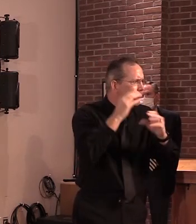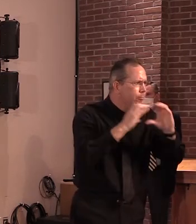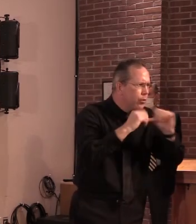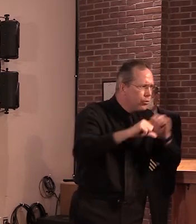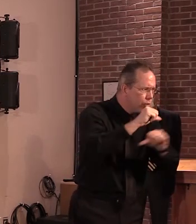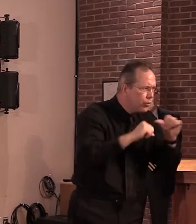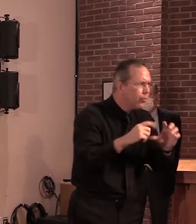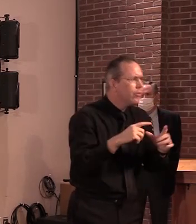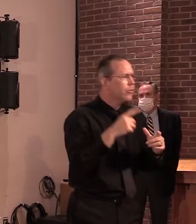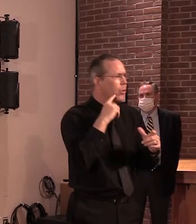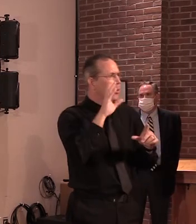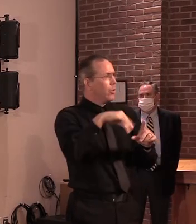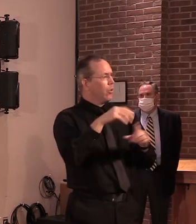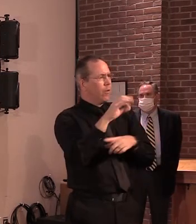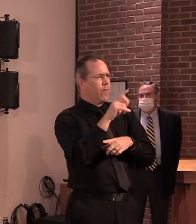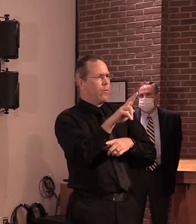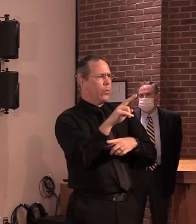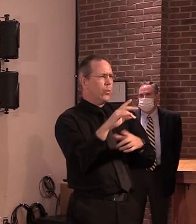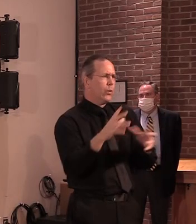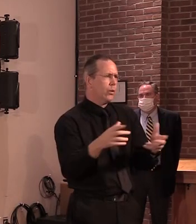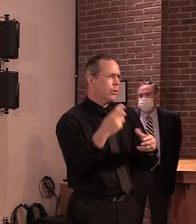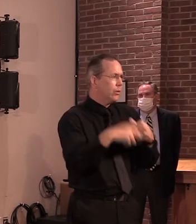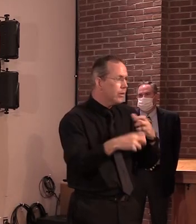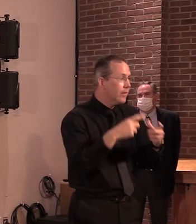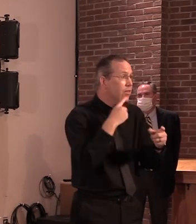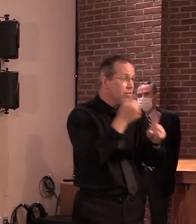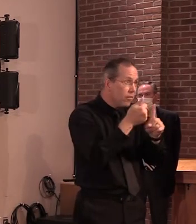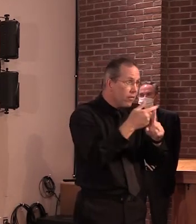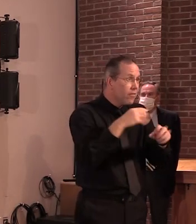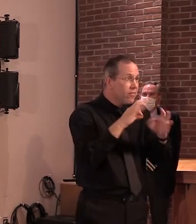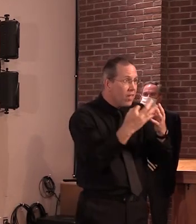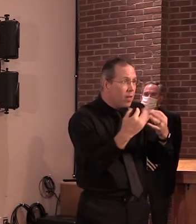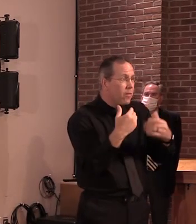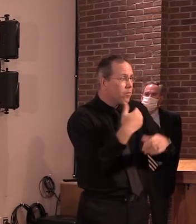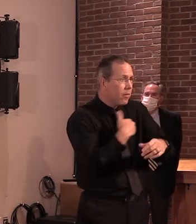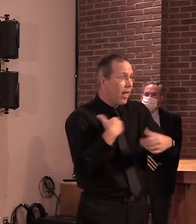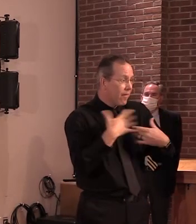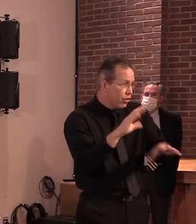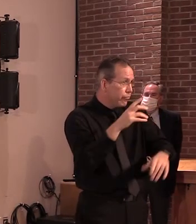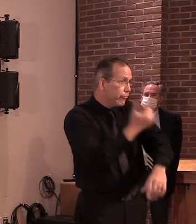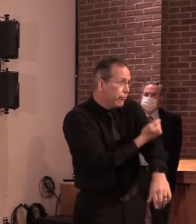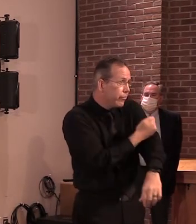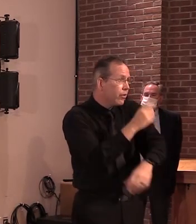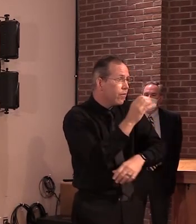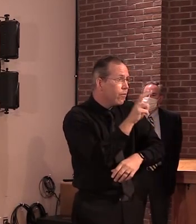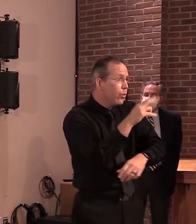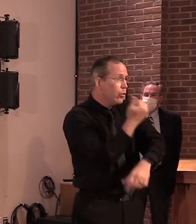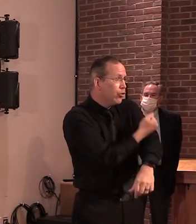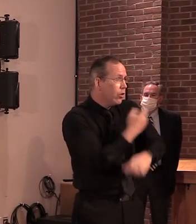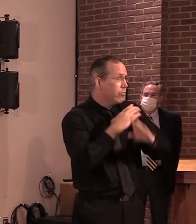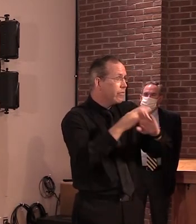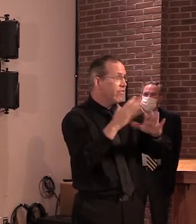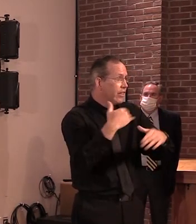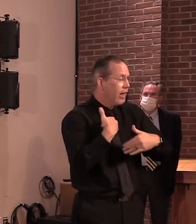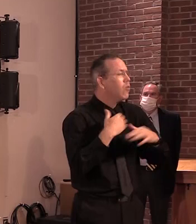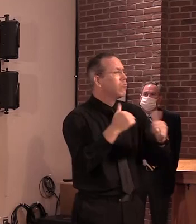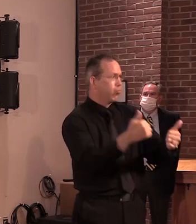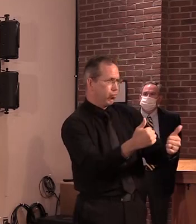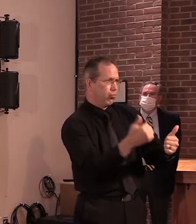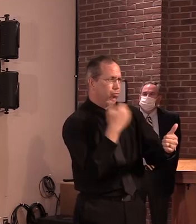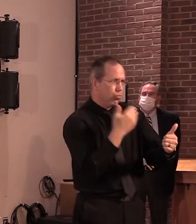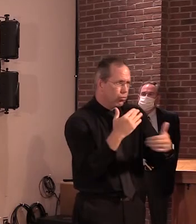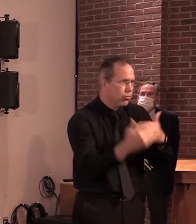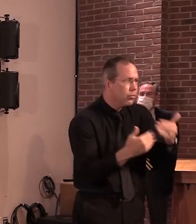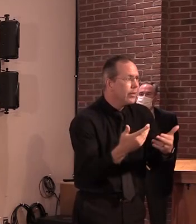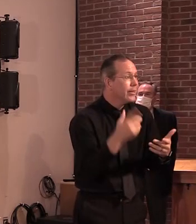family. The virus is not going away, but with the continued support of Vermonters and visitors,